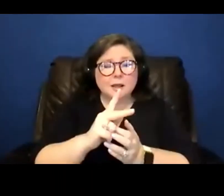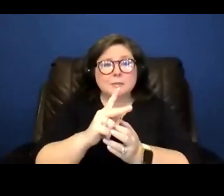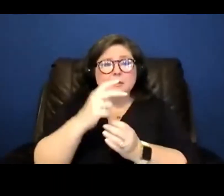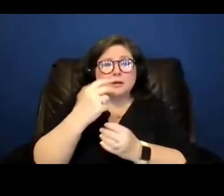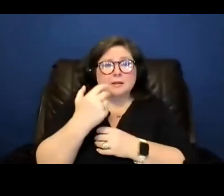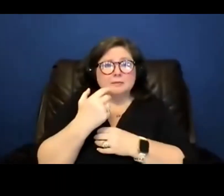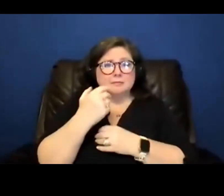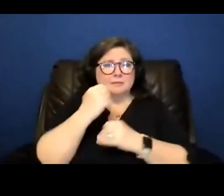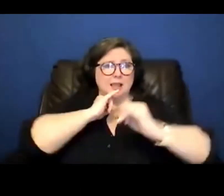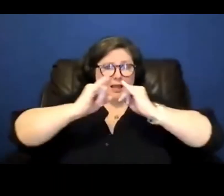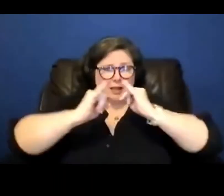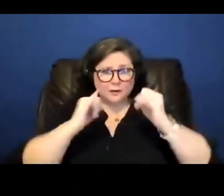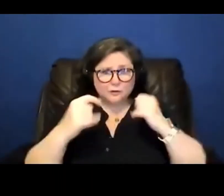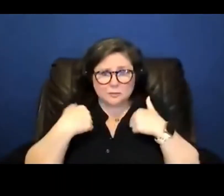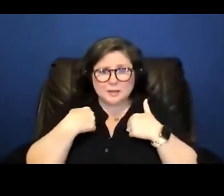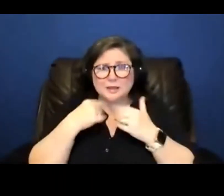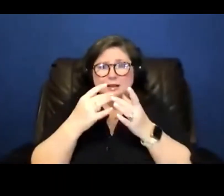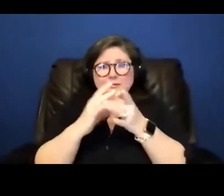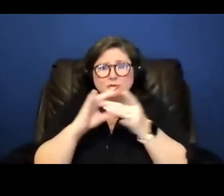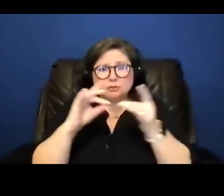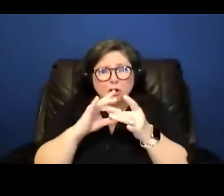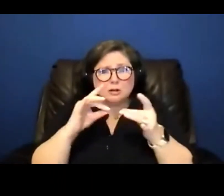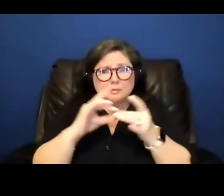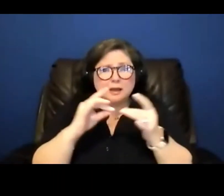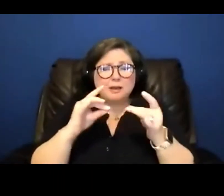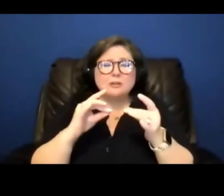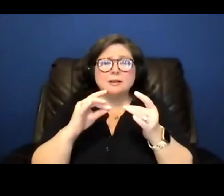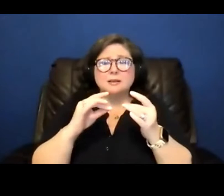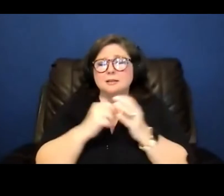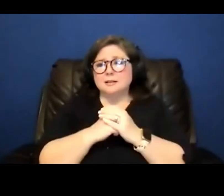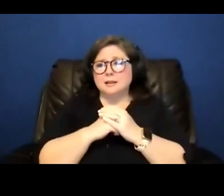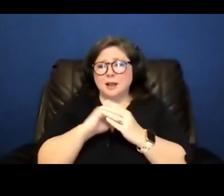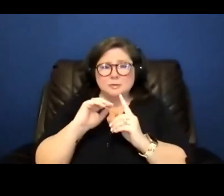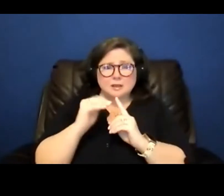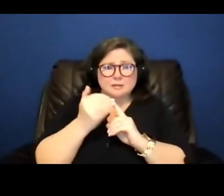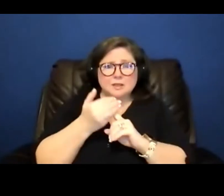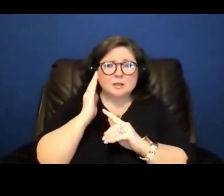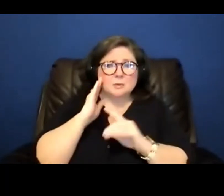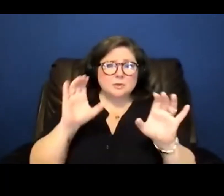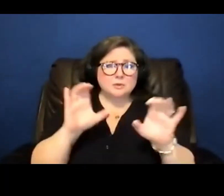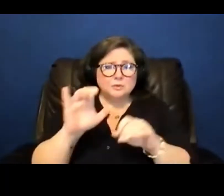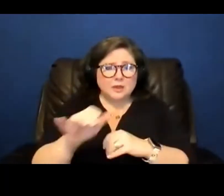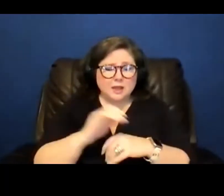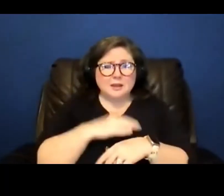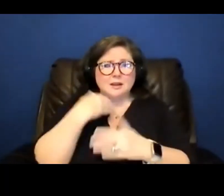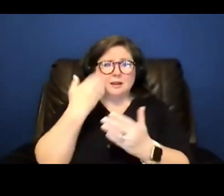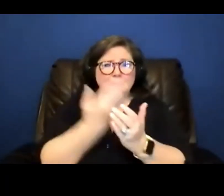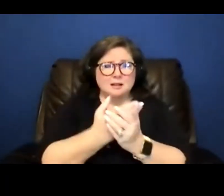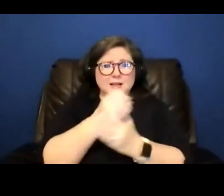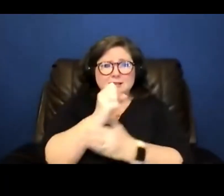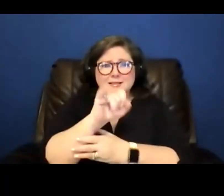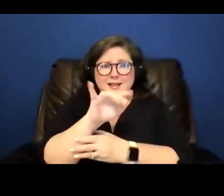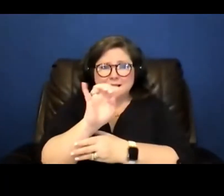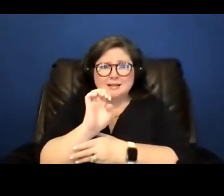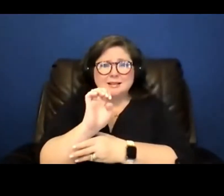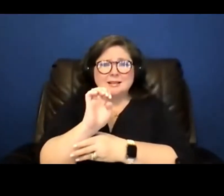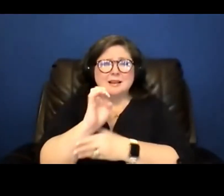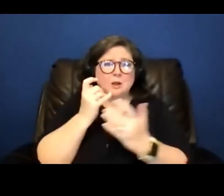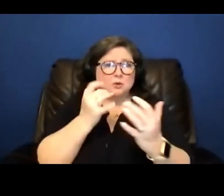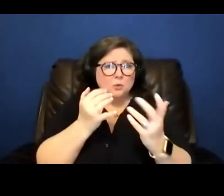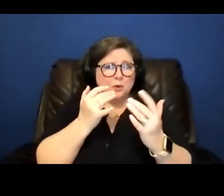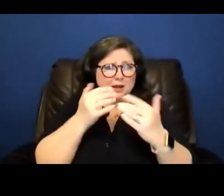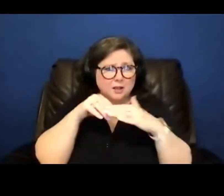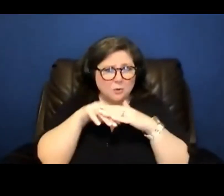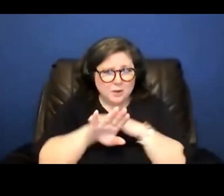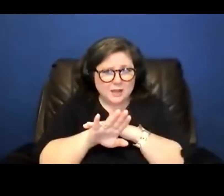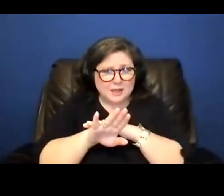interviewed me. They talked about it. And I was convinced I was going to do it. I got to the site. And while I was waiting to go in